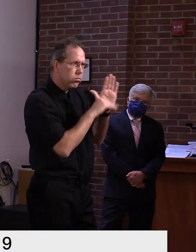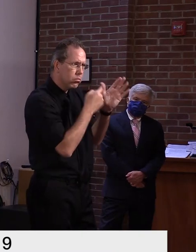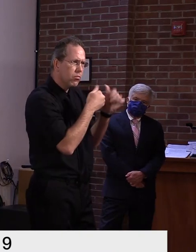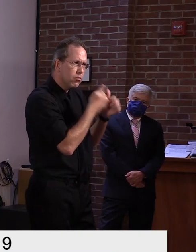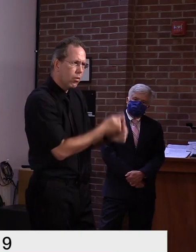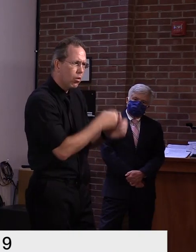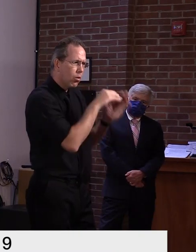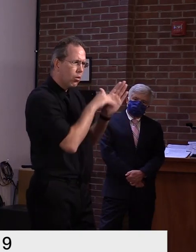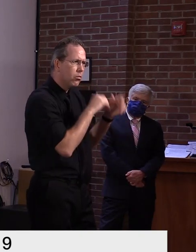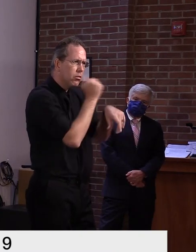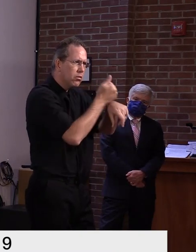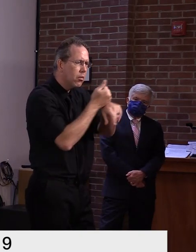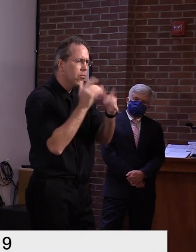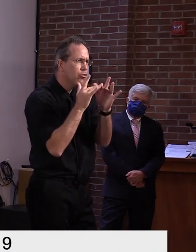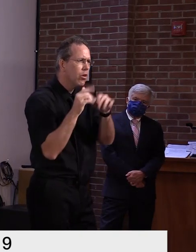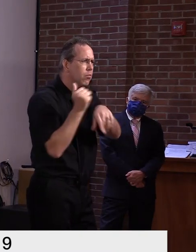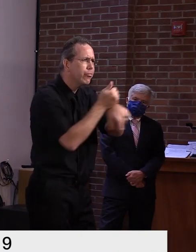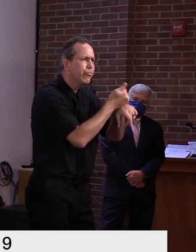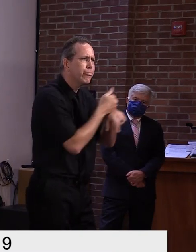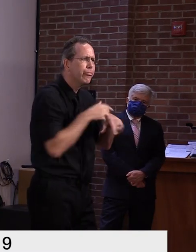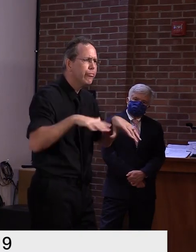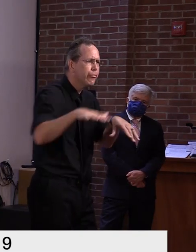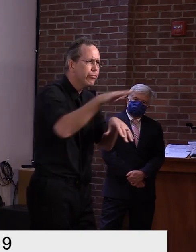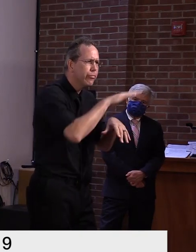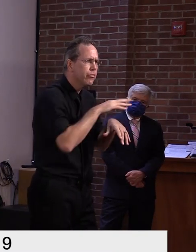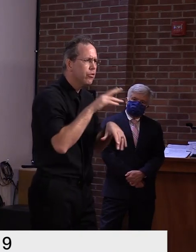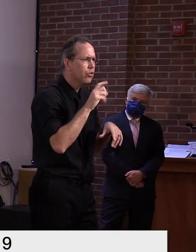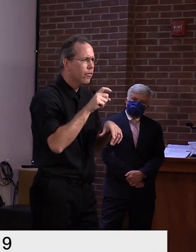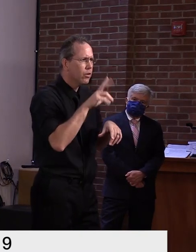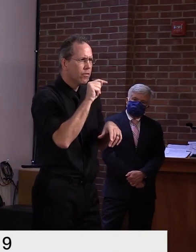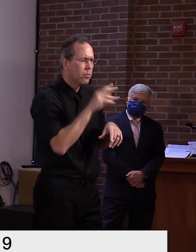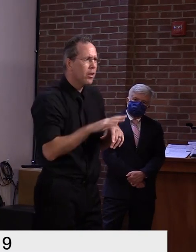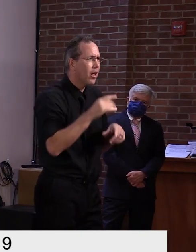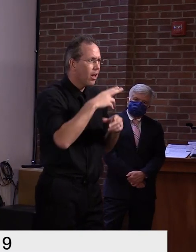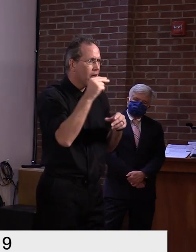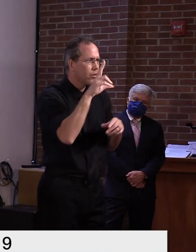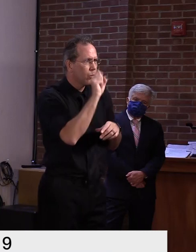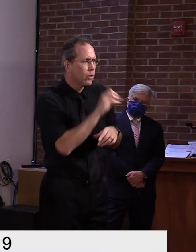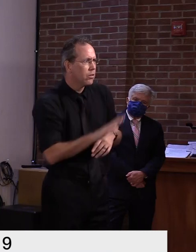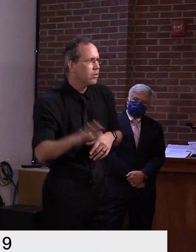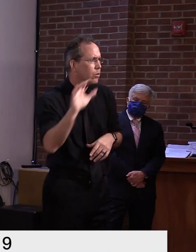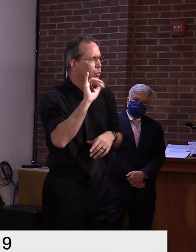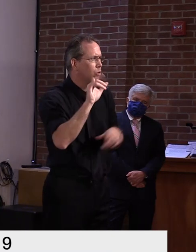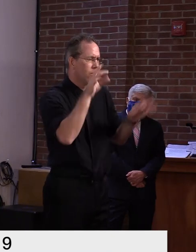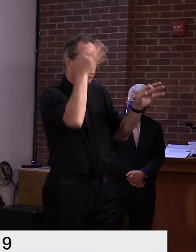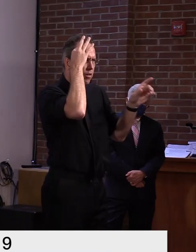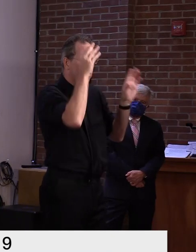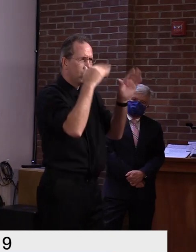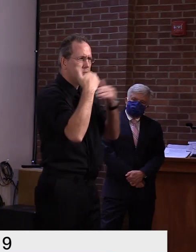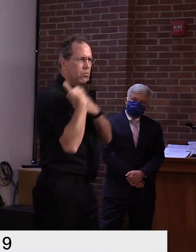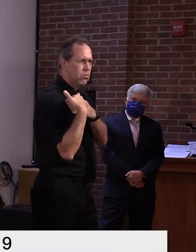need in this state as well as in other states across the nation.